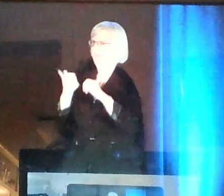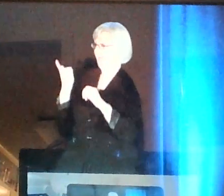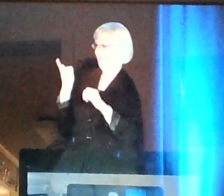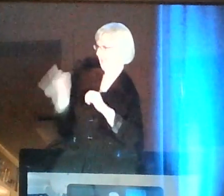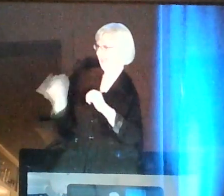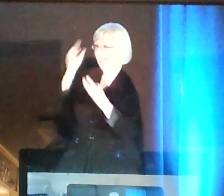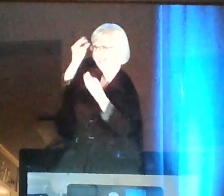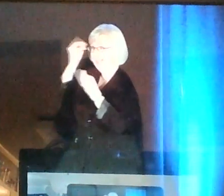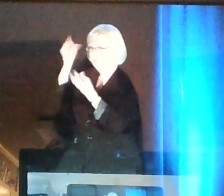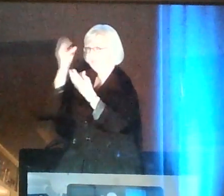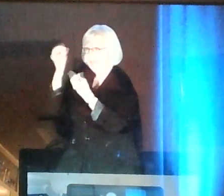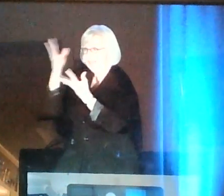and now they've been researching more